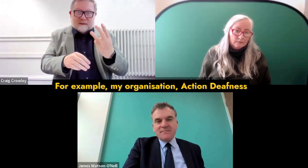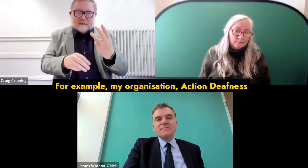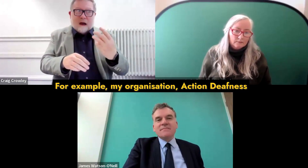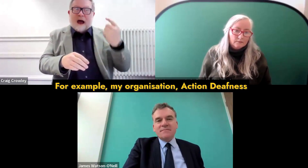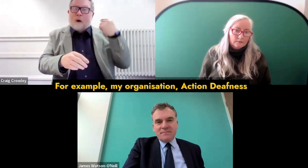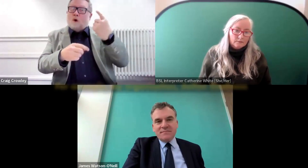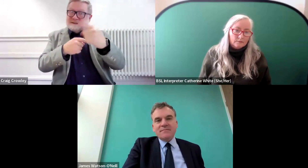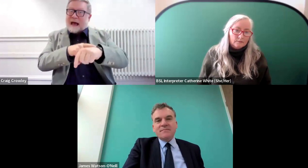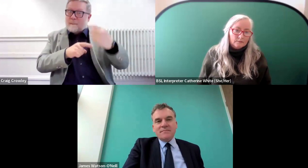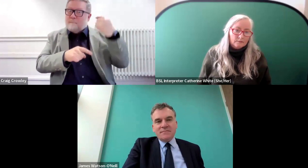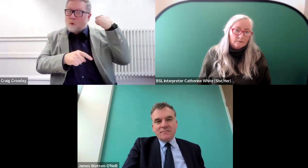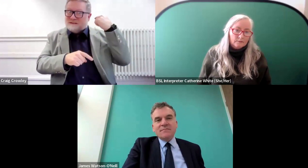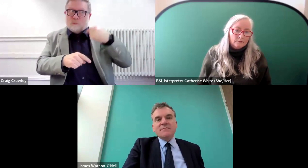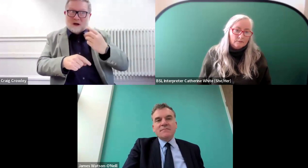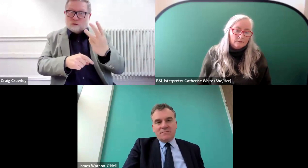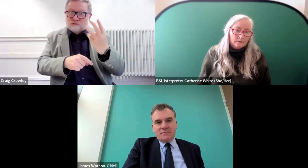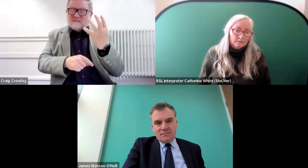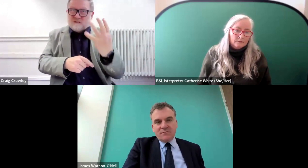Action Deafness,